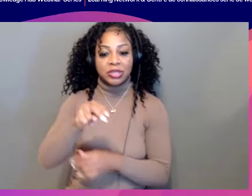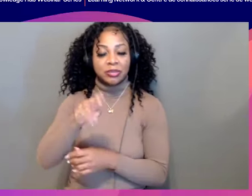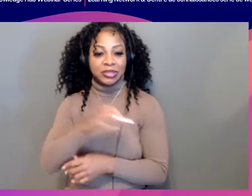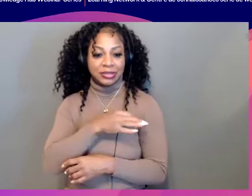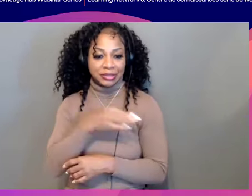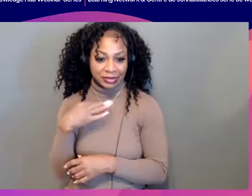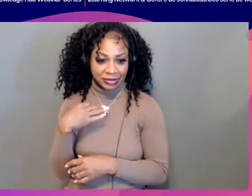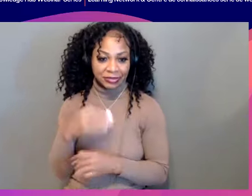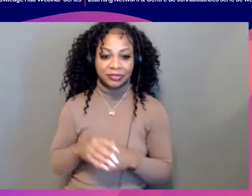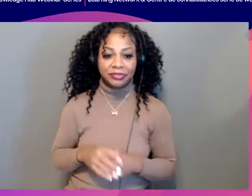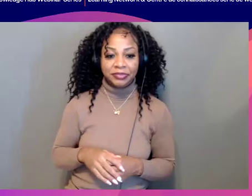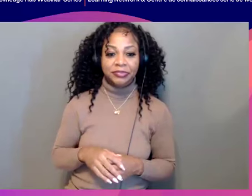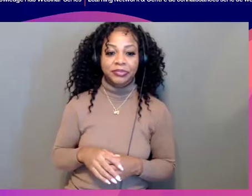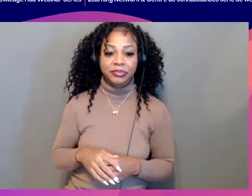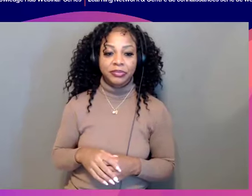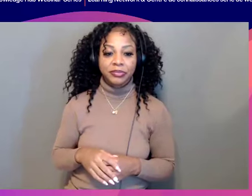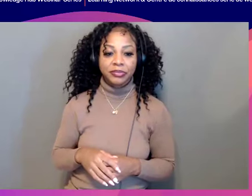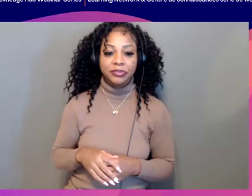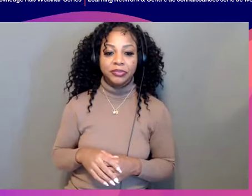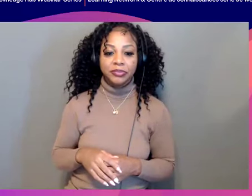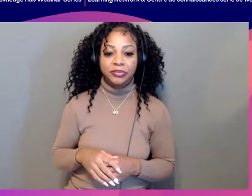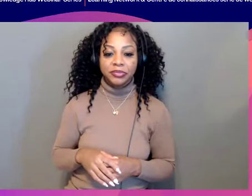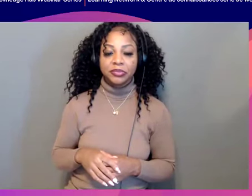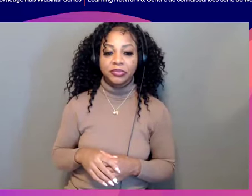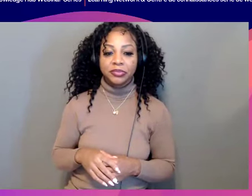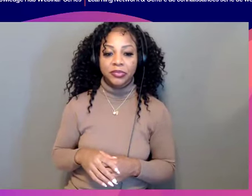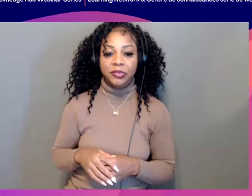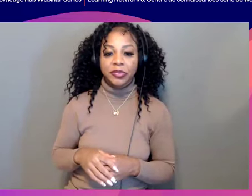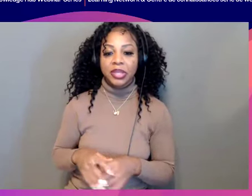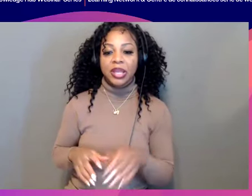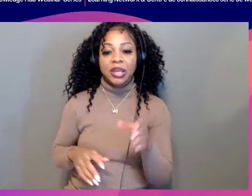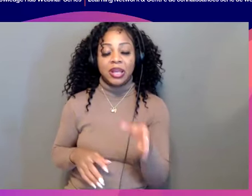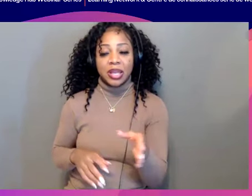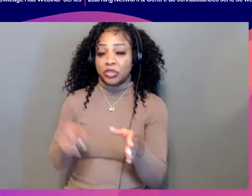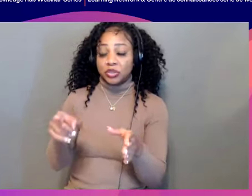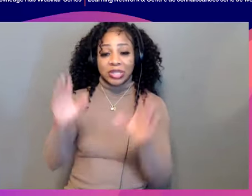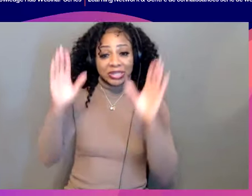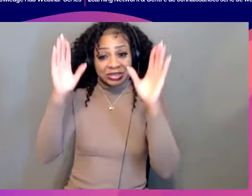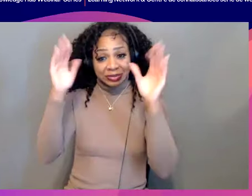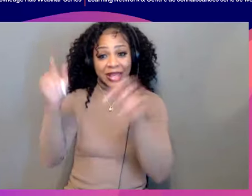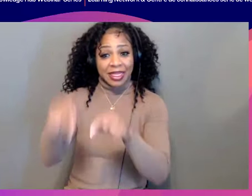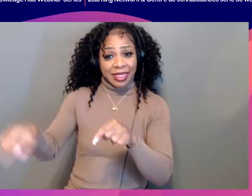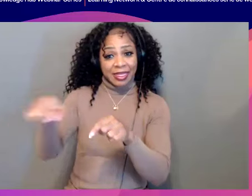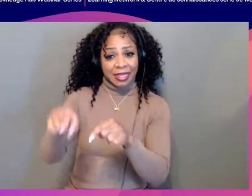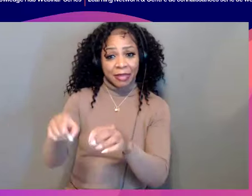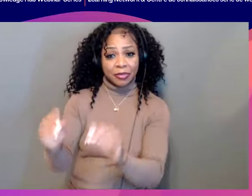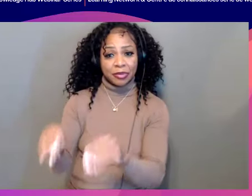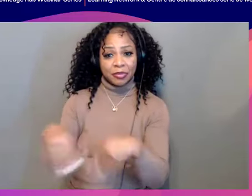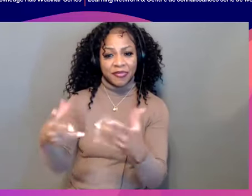tokenizing 2SLGBTQIA plus employees or coworkers, expecting them to provide the needed